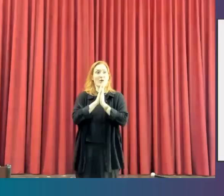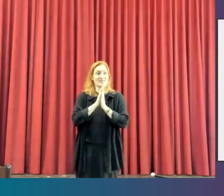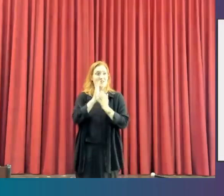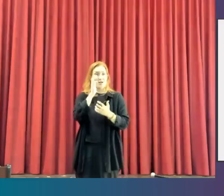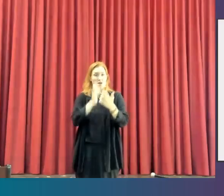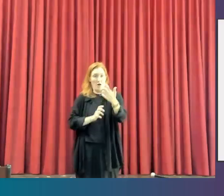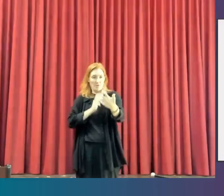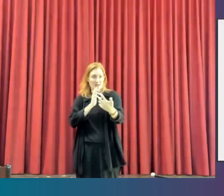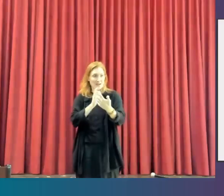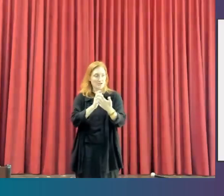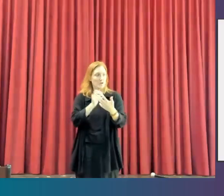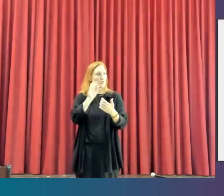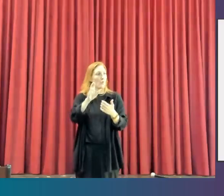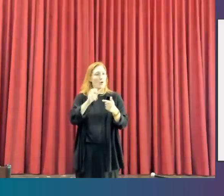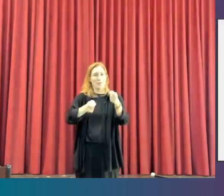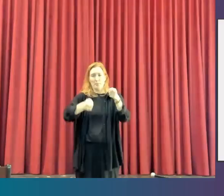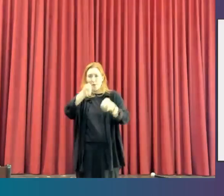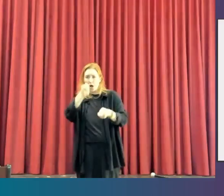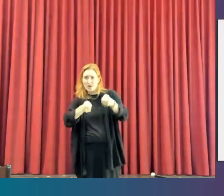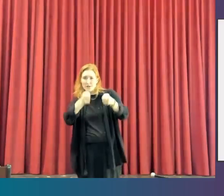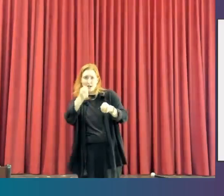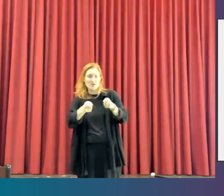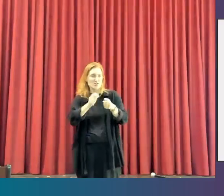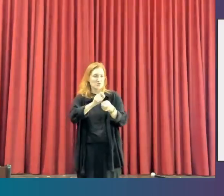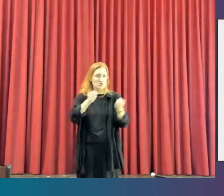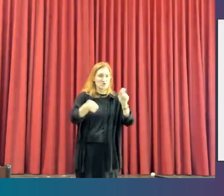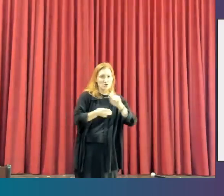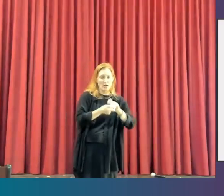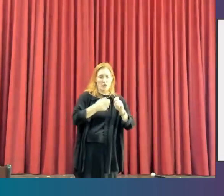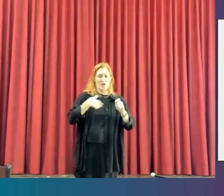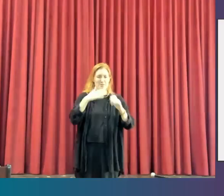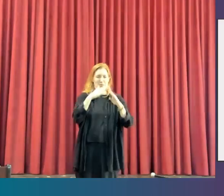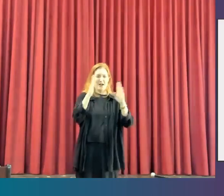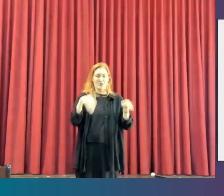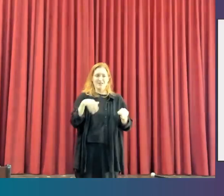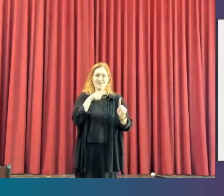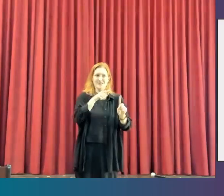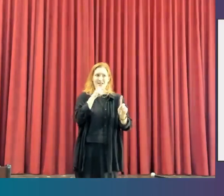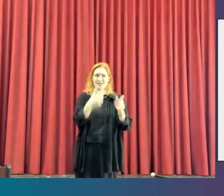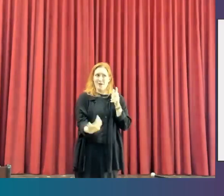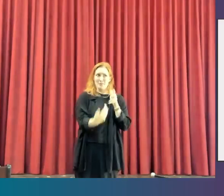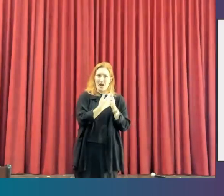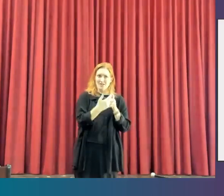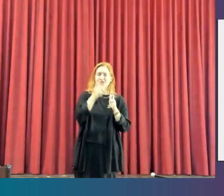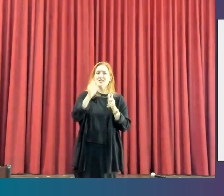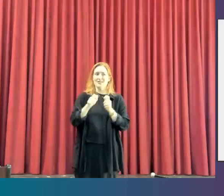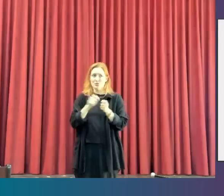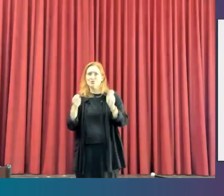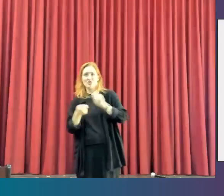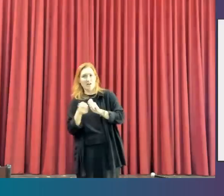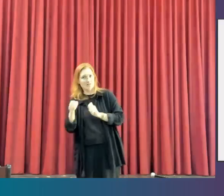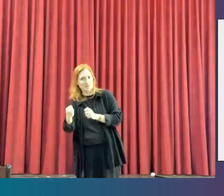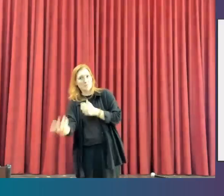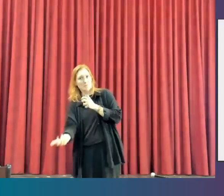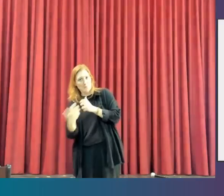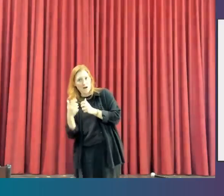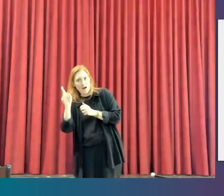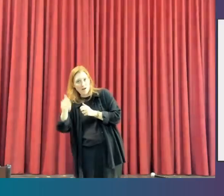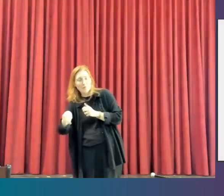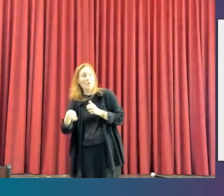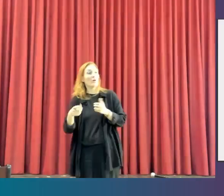in your rental housing, a change in your housing, you don't have to disclose the disability that you